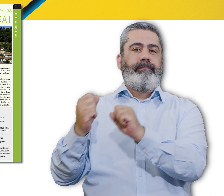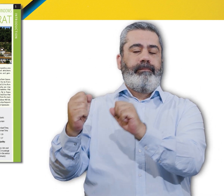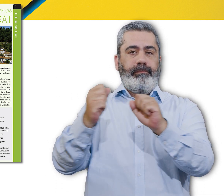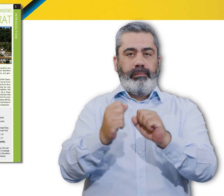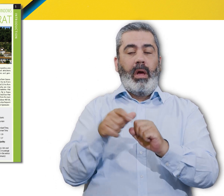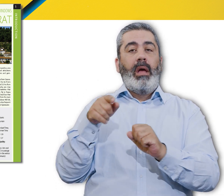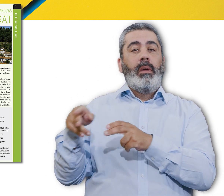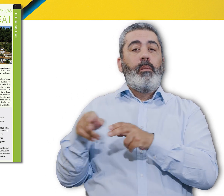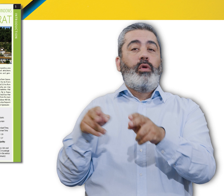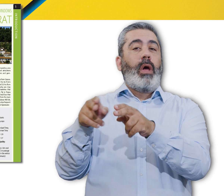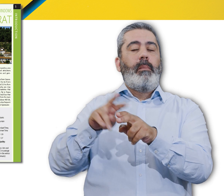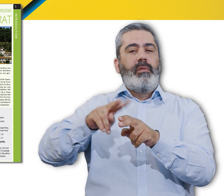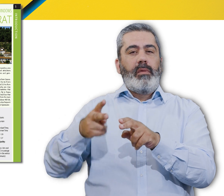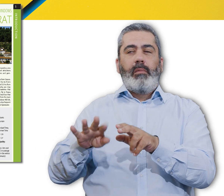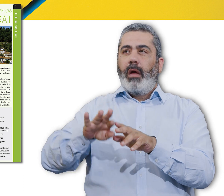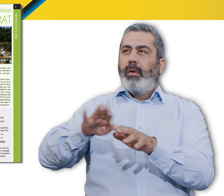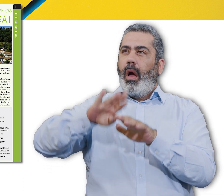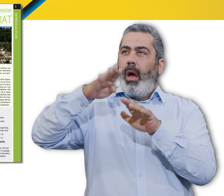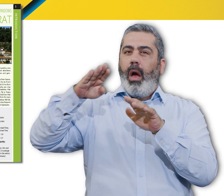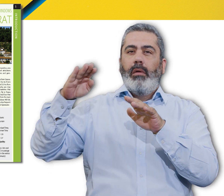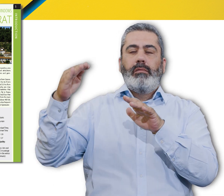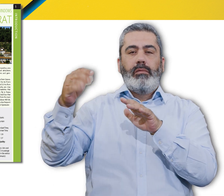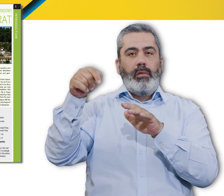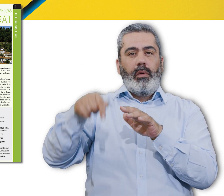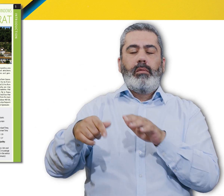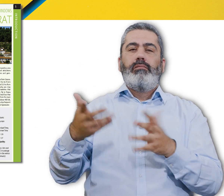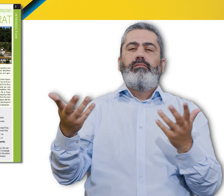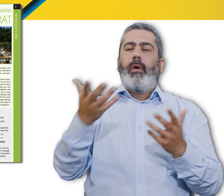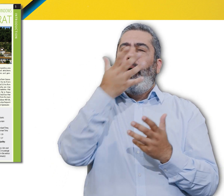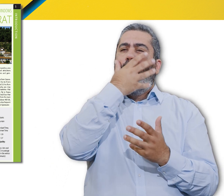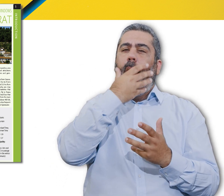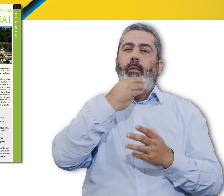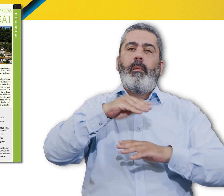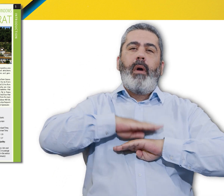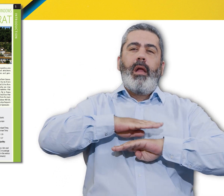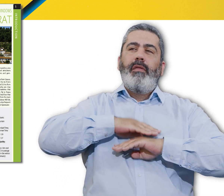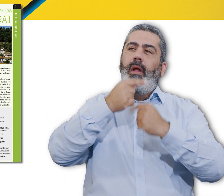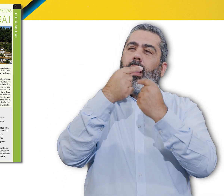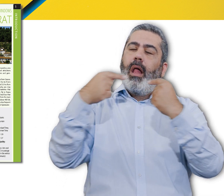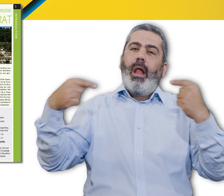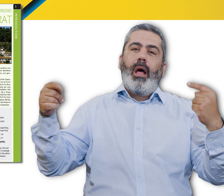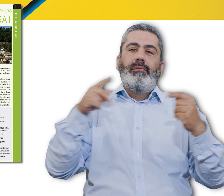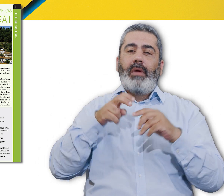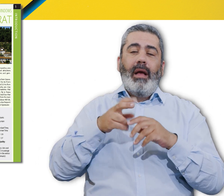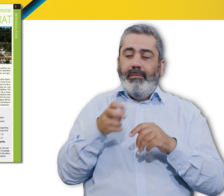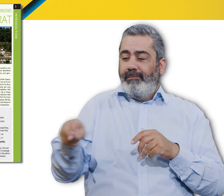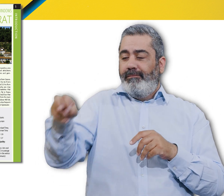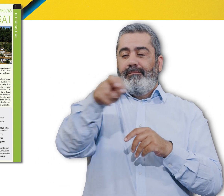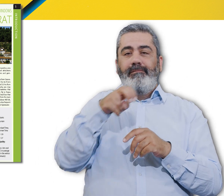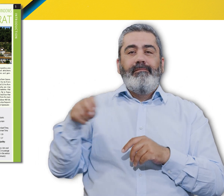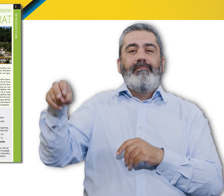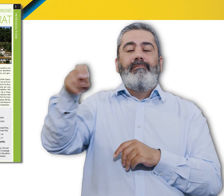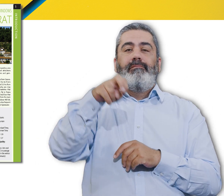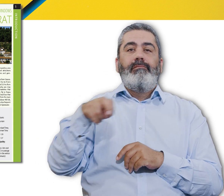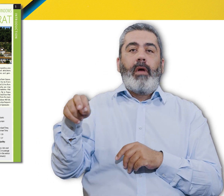continually inhabited ever since. Nestled on the banks of the Esme River, its town castle, pretty patchwork of window frames and